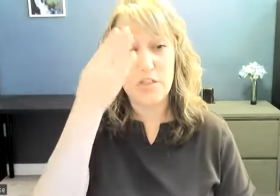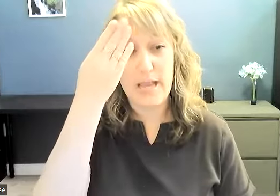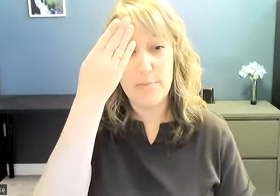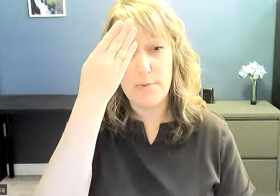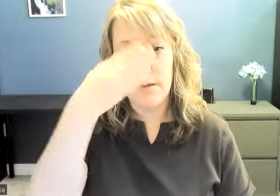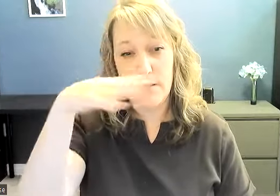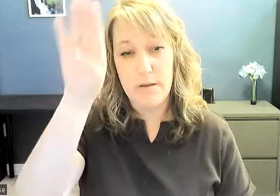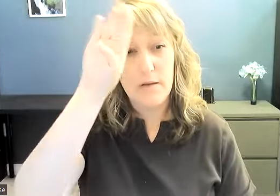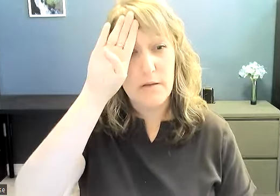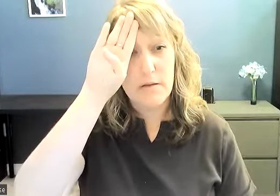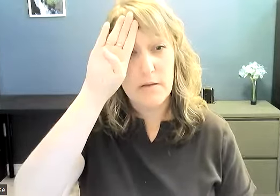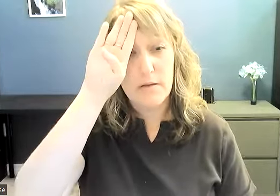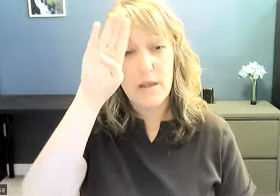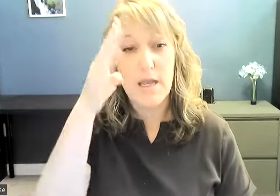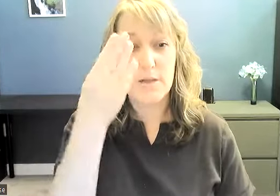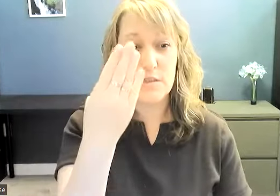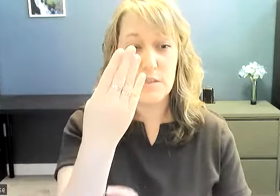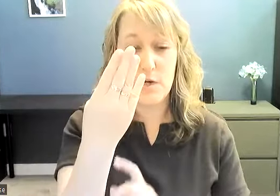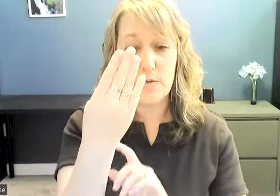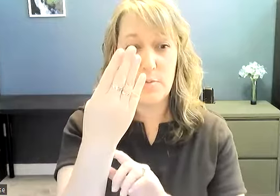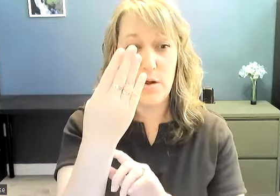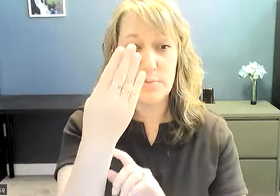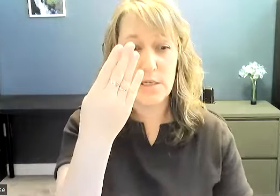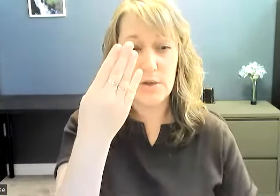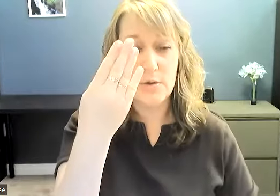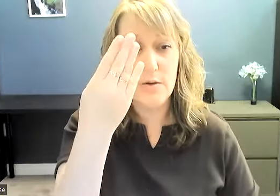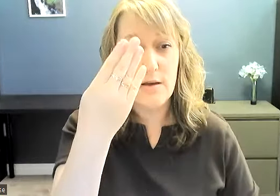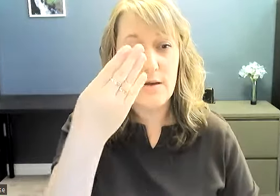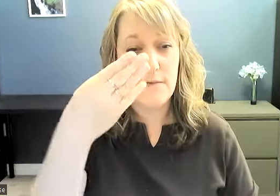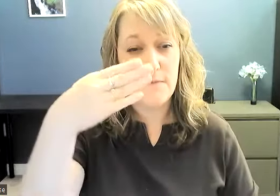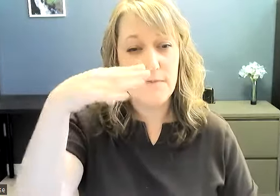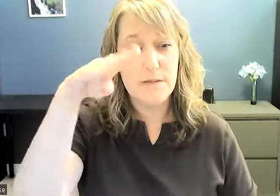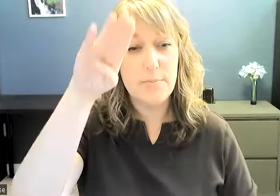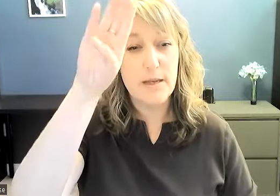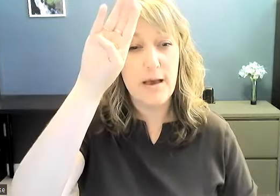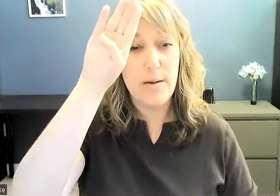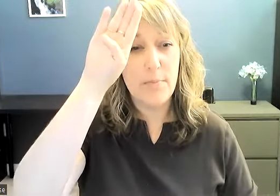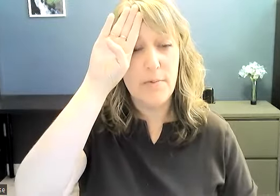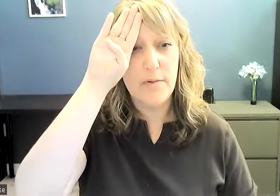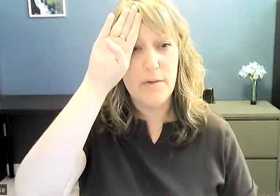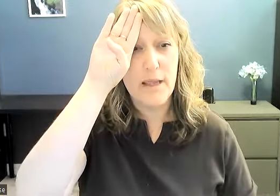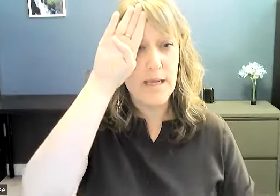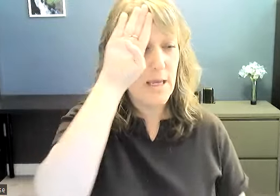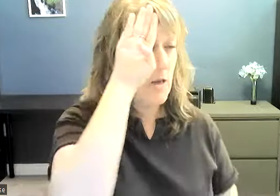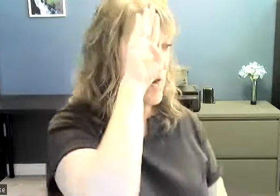shape, and you start with your palm to you, flip it up, and hit your